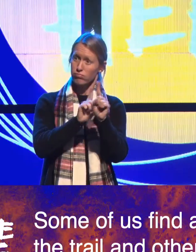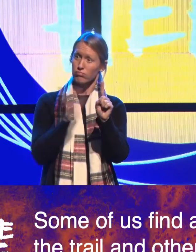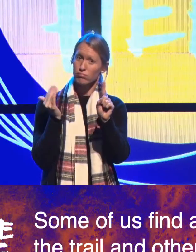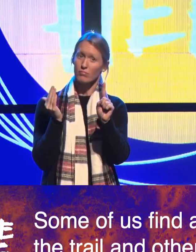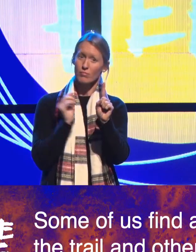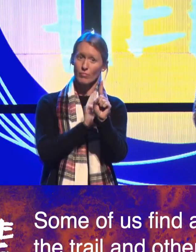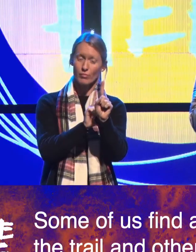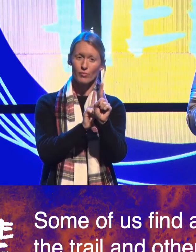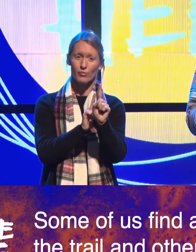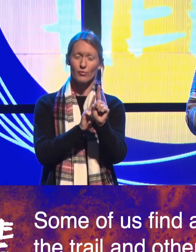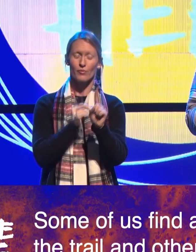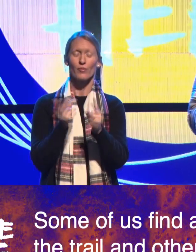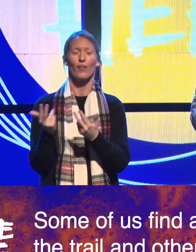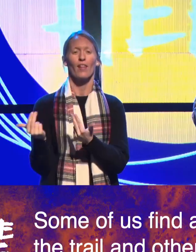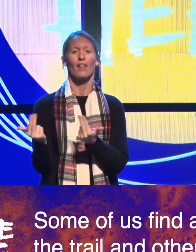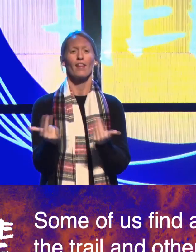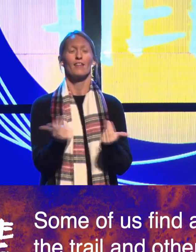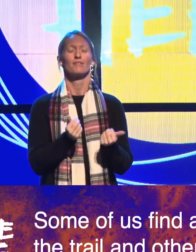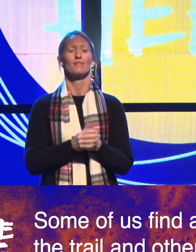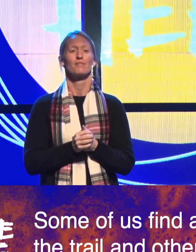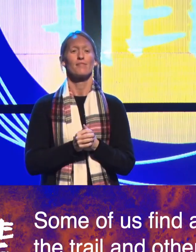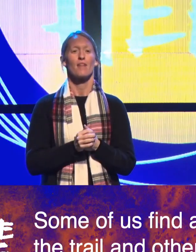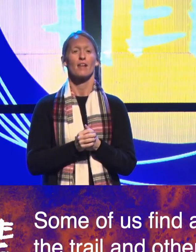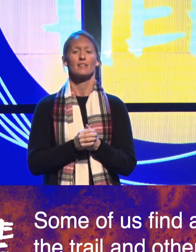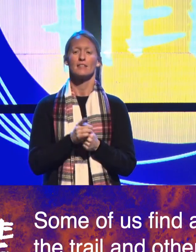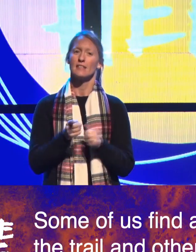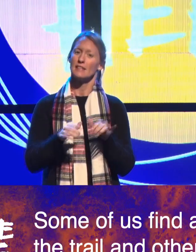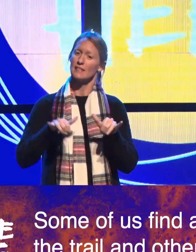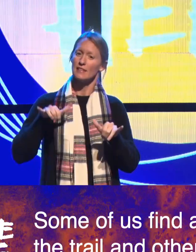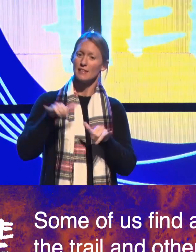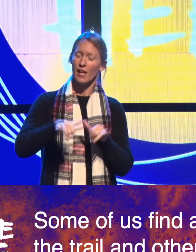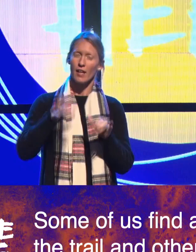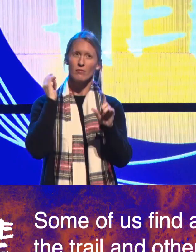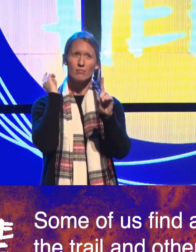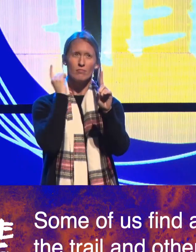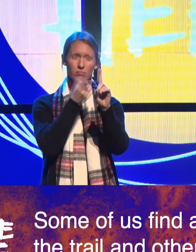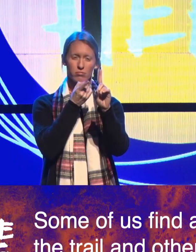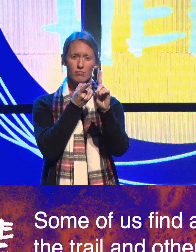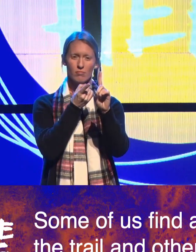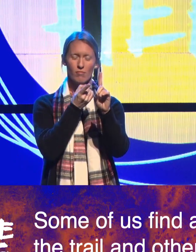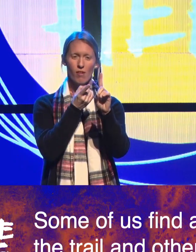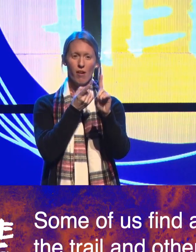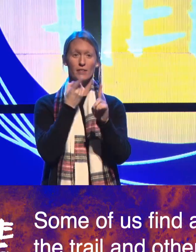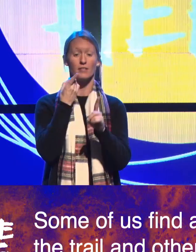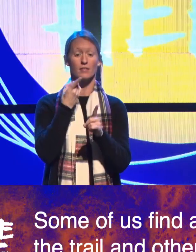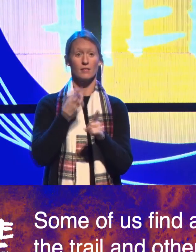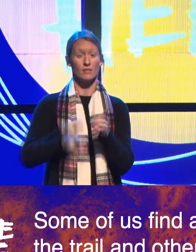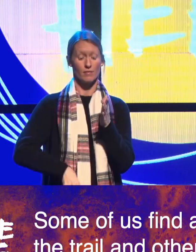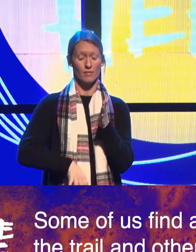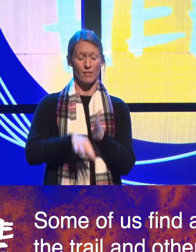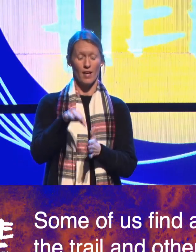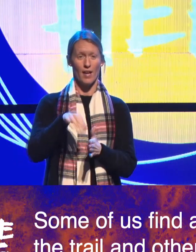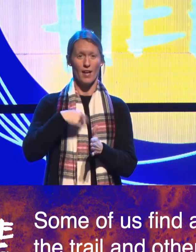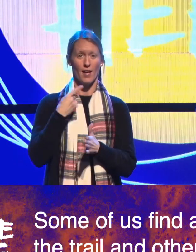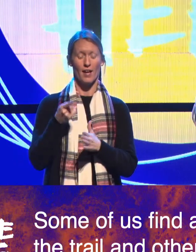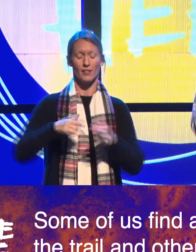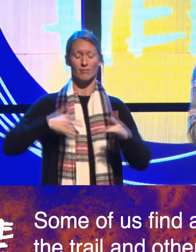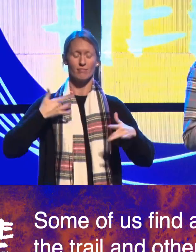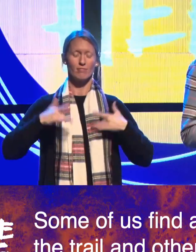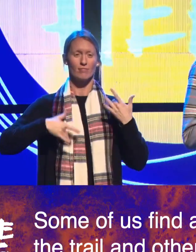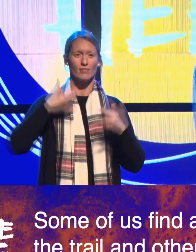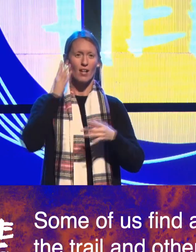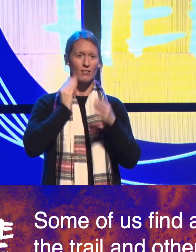going on? What is wrong with you? We stay on the trail, right? So we find adventure in different ways. And the reality is some of